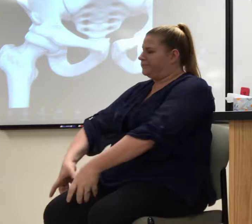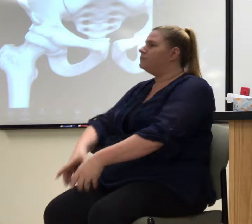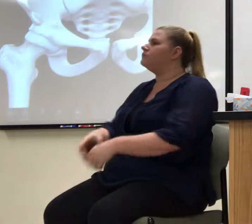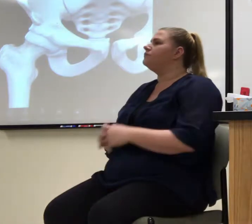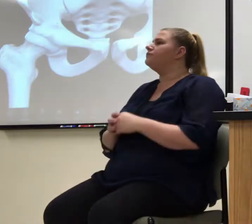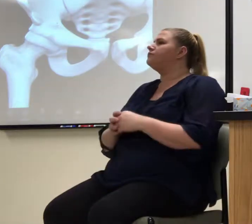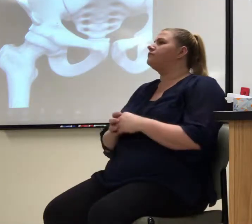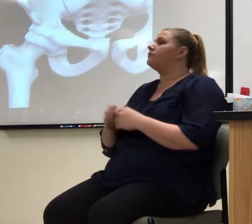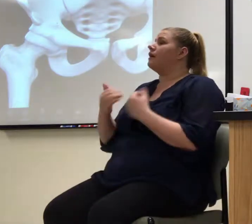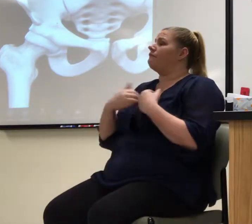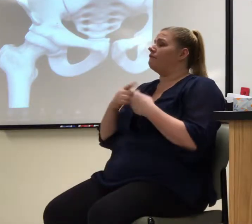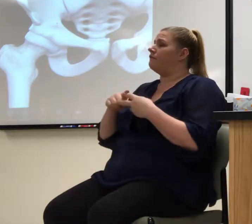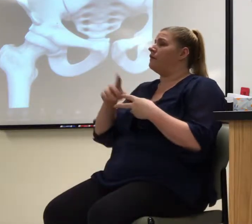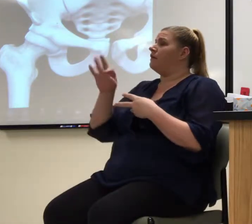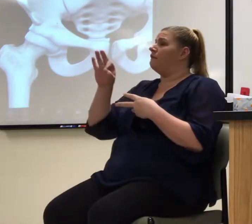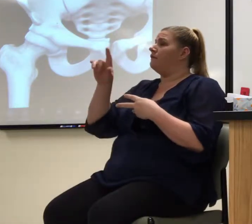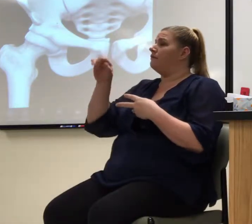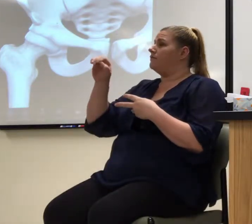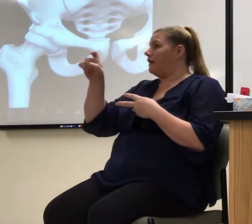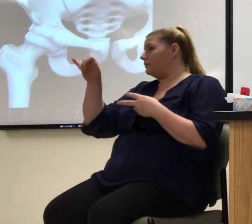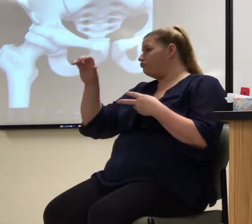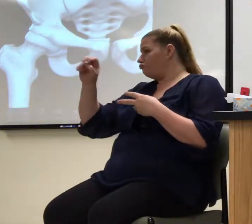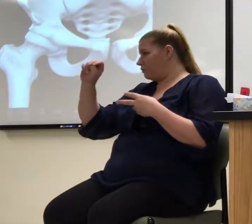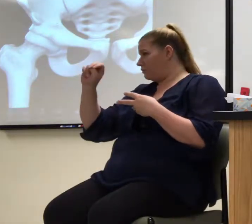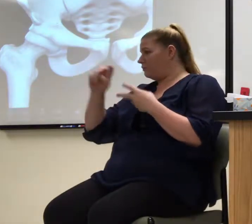flexion or extension,